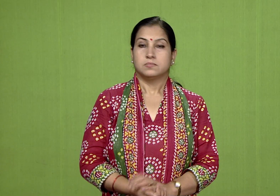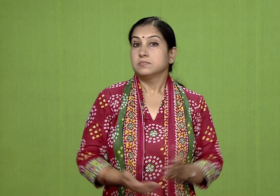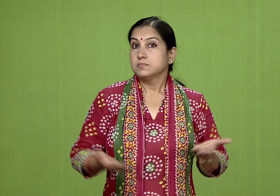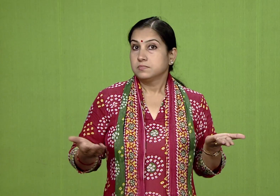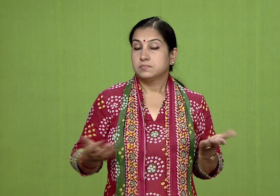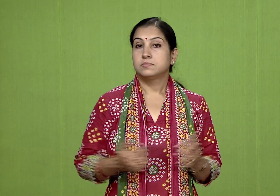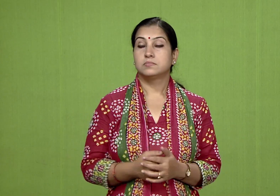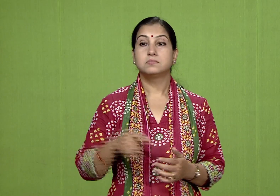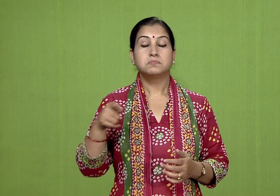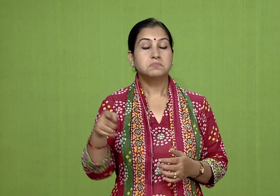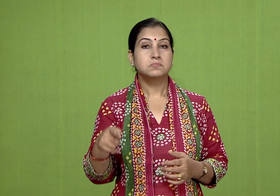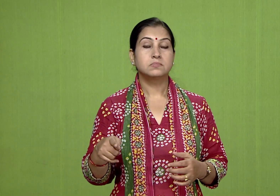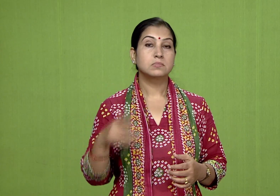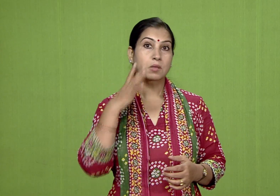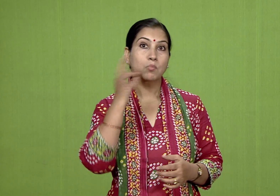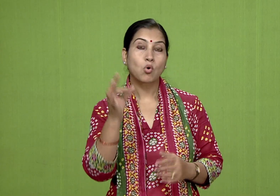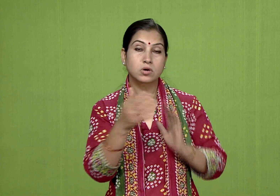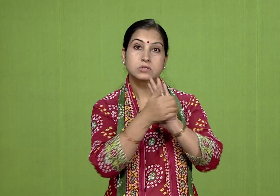Apparently, they lack important skills